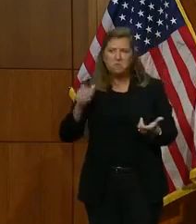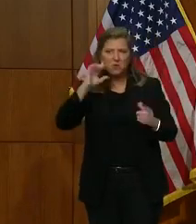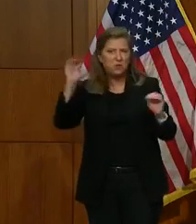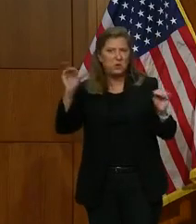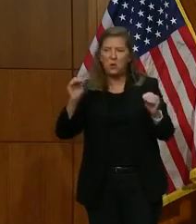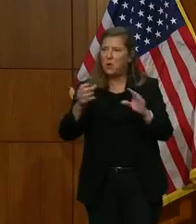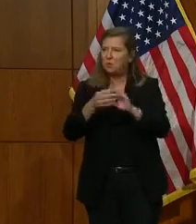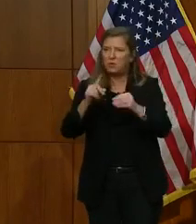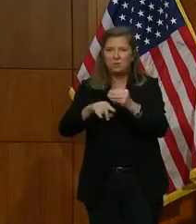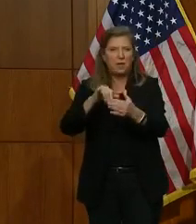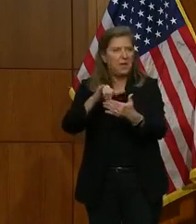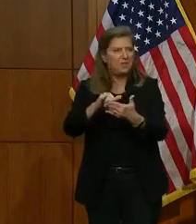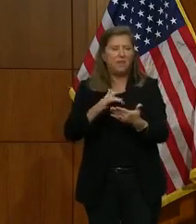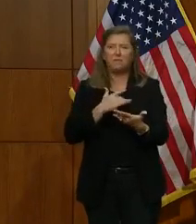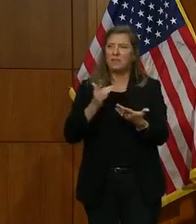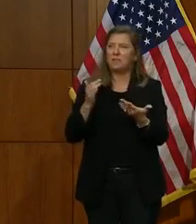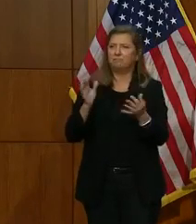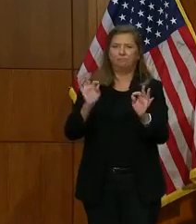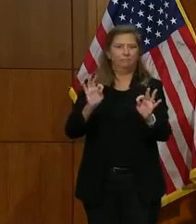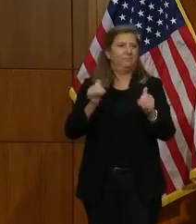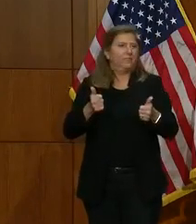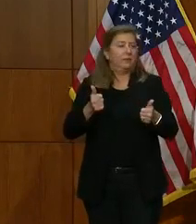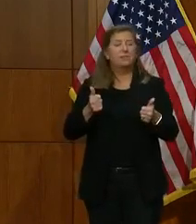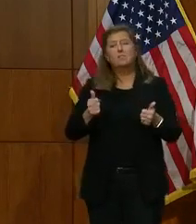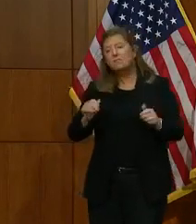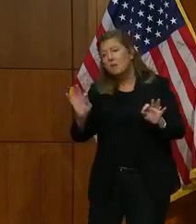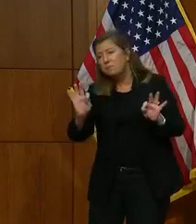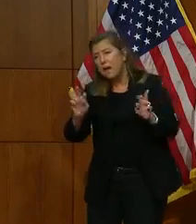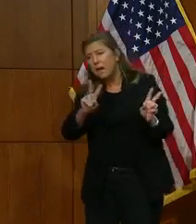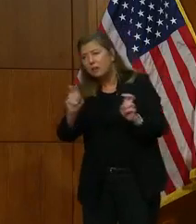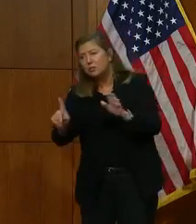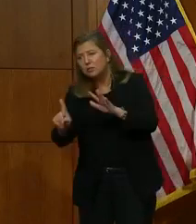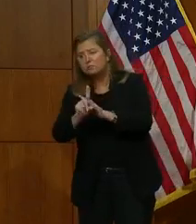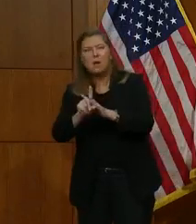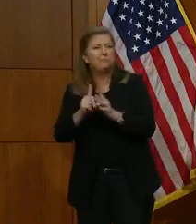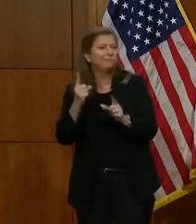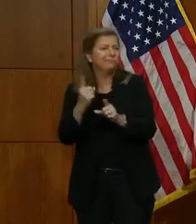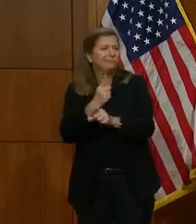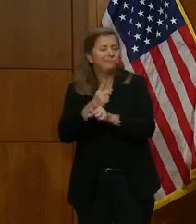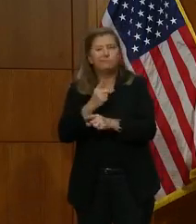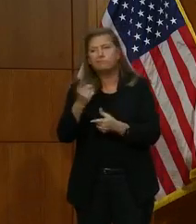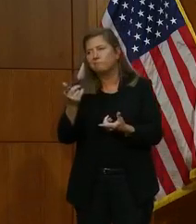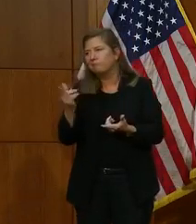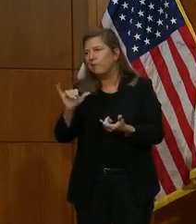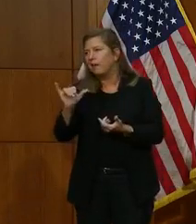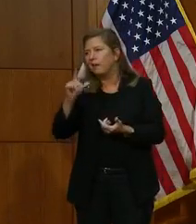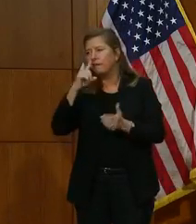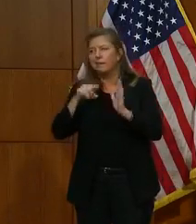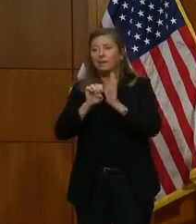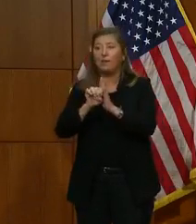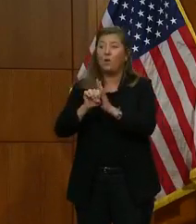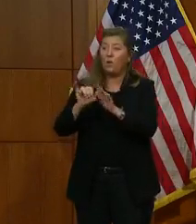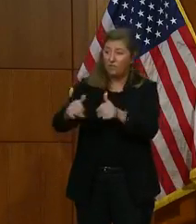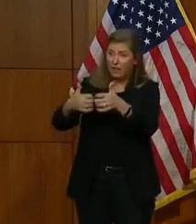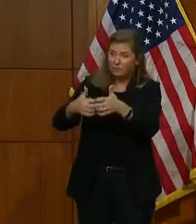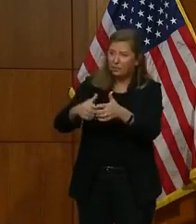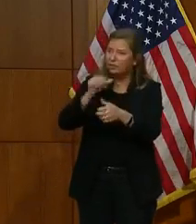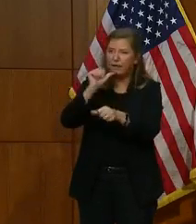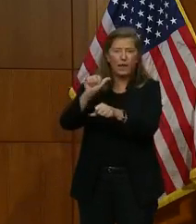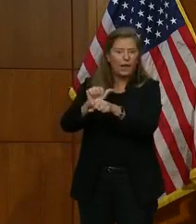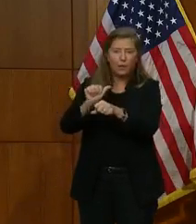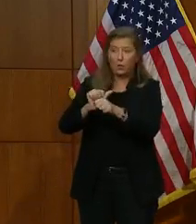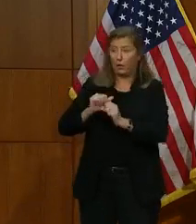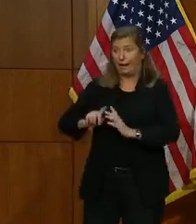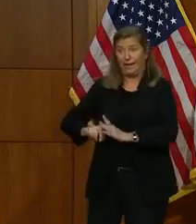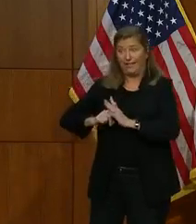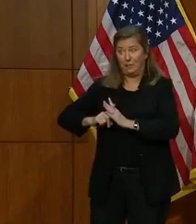Commonwealth. The minor issues are typical things that we see, machines that were not operating at the